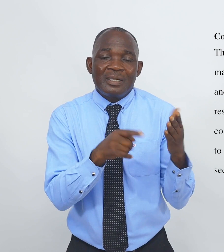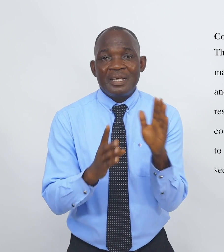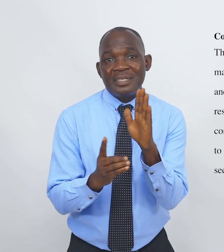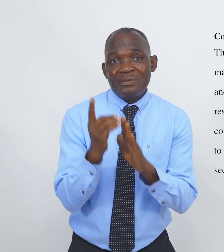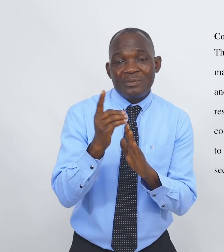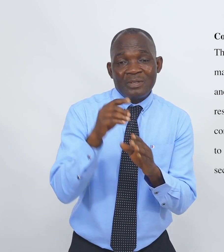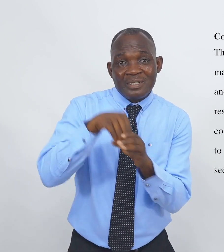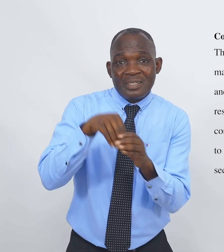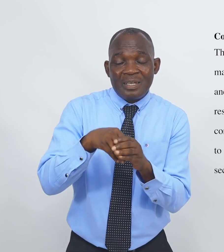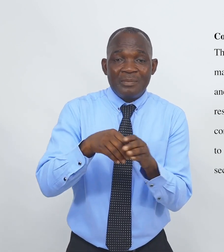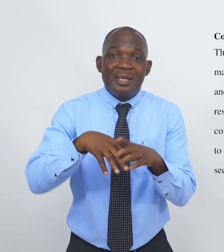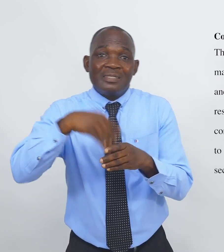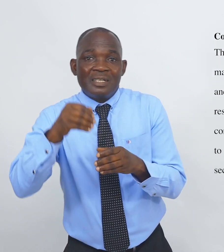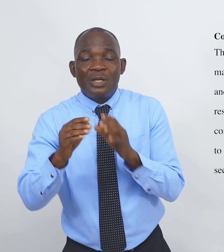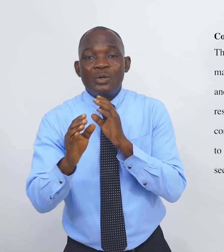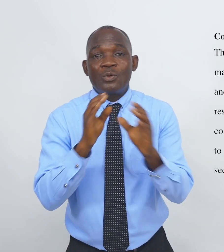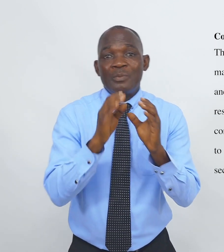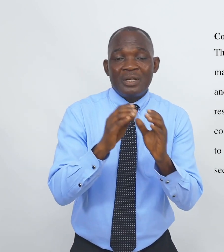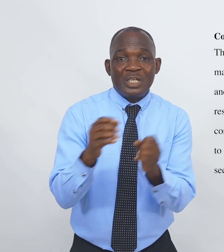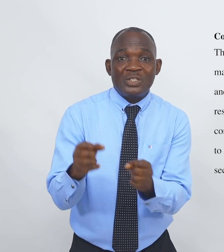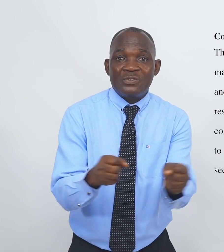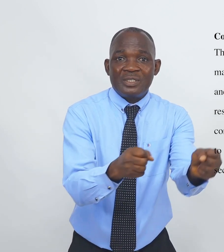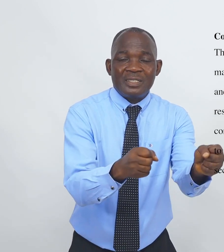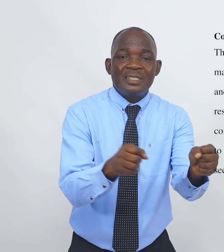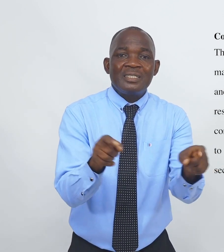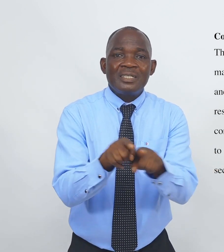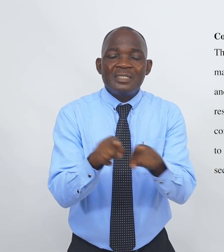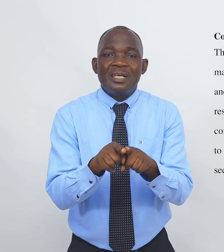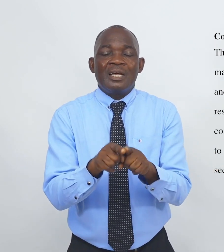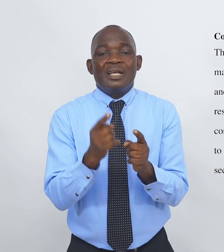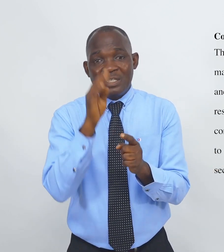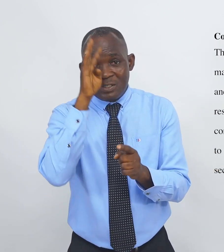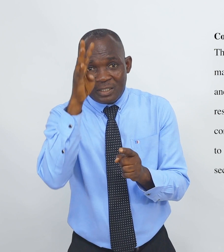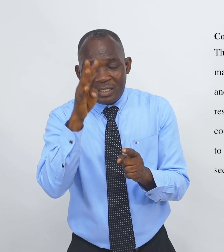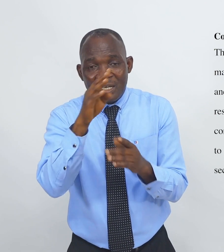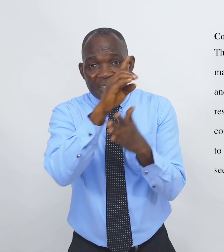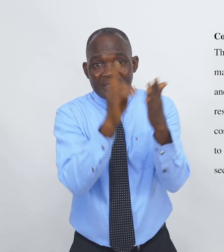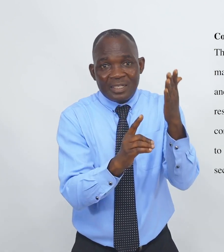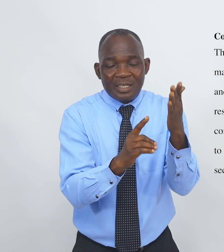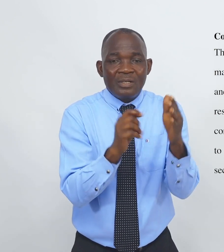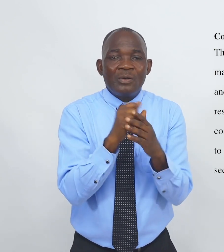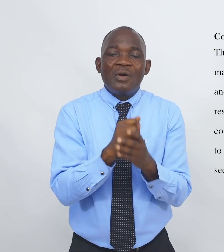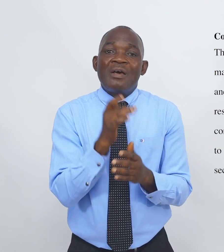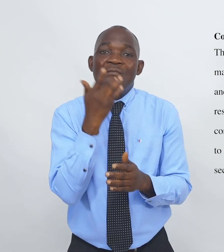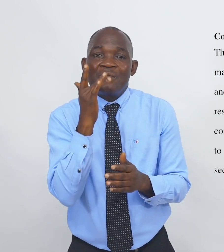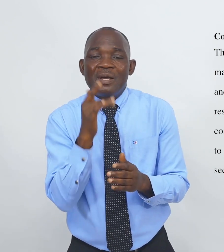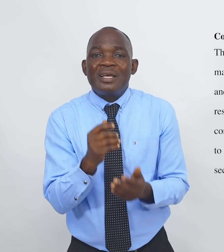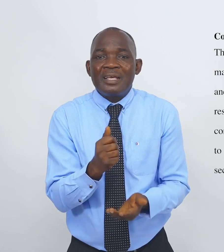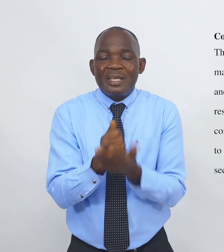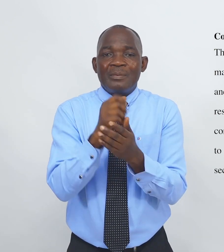internal and external communication strategies and initiatives designed to favorably position the SEC as